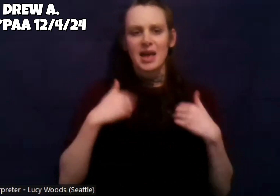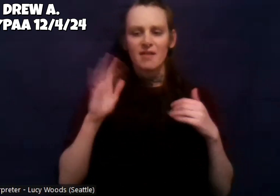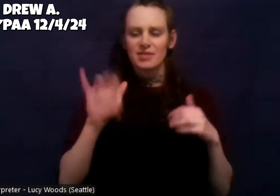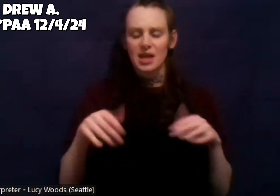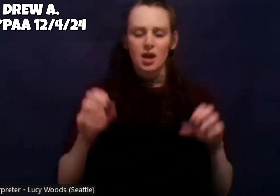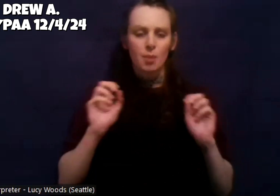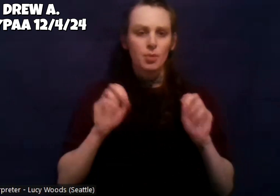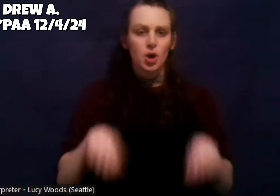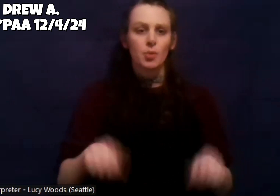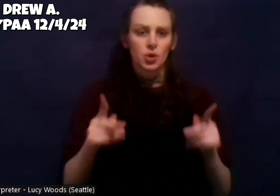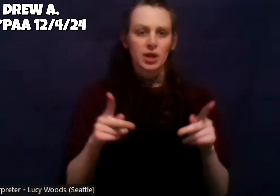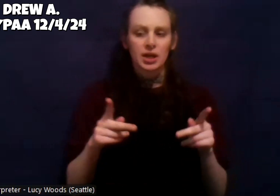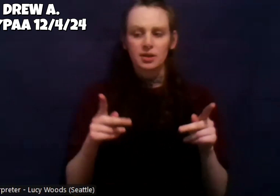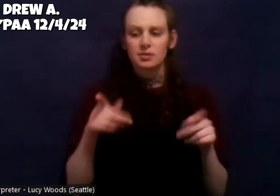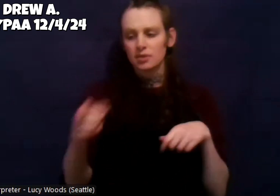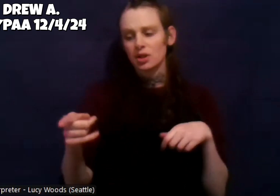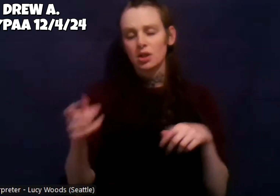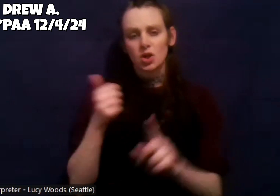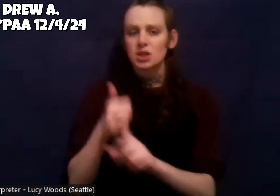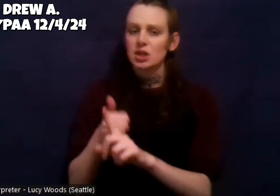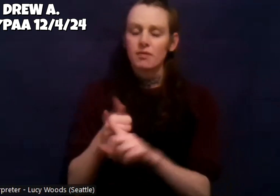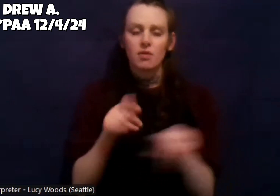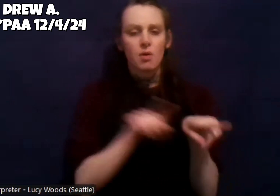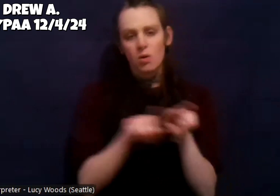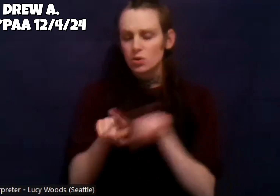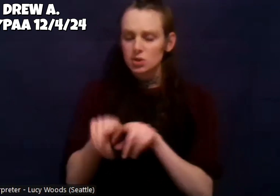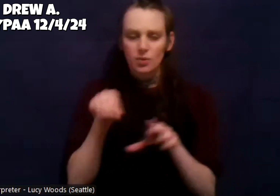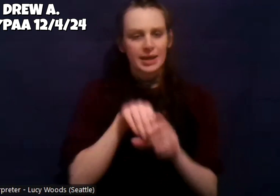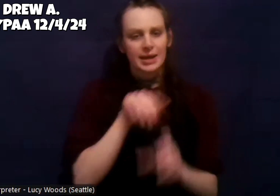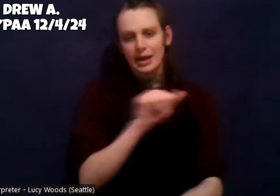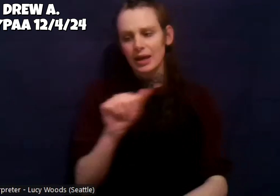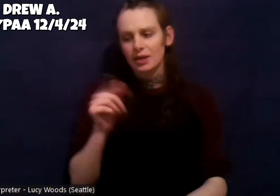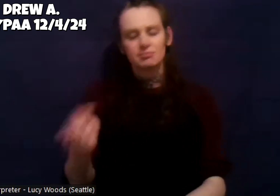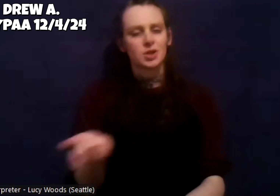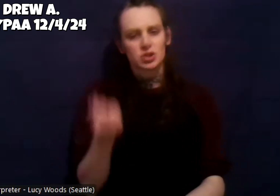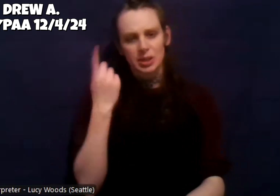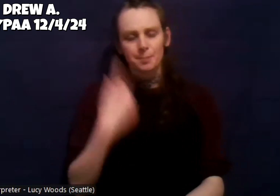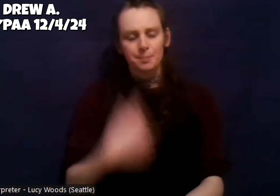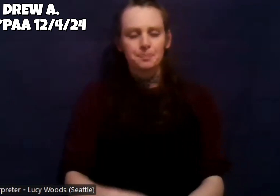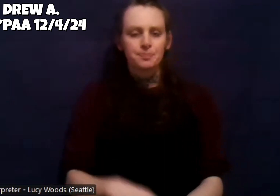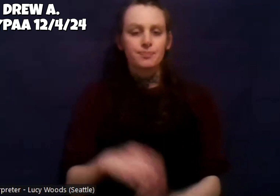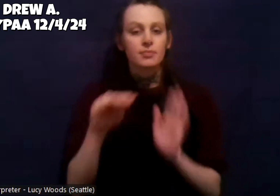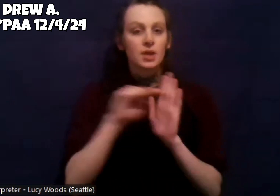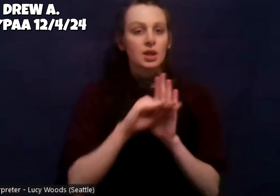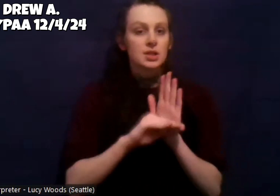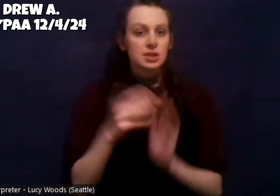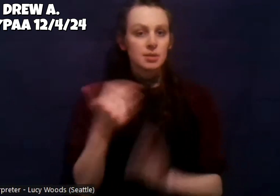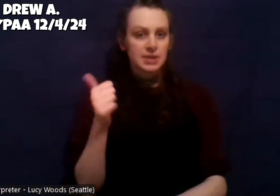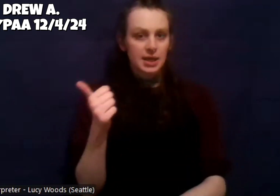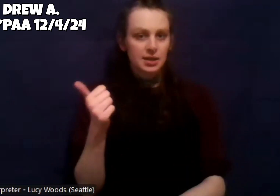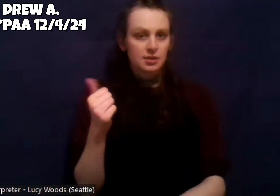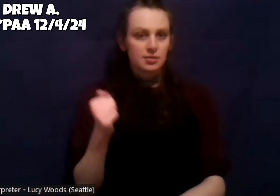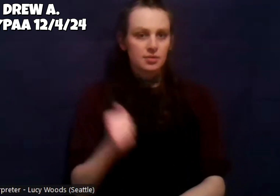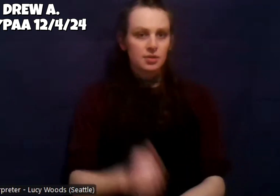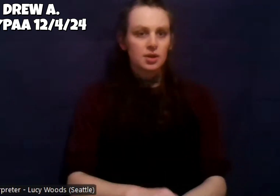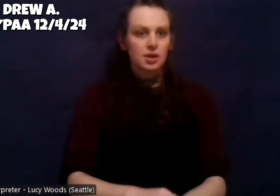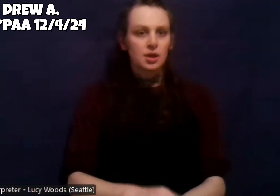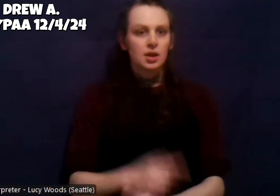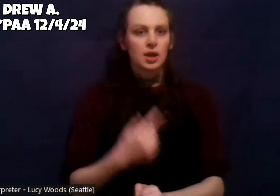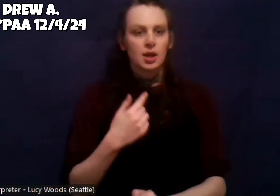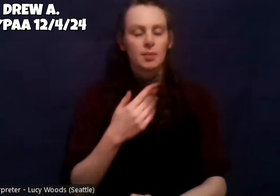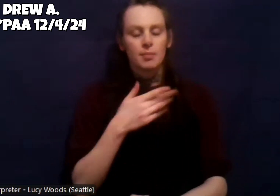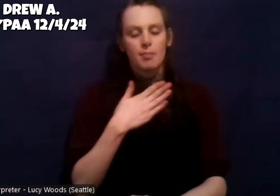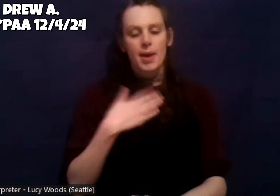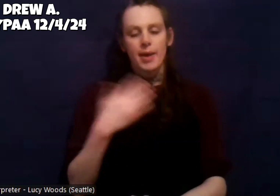also is in the program and understands. Step 10, I was holding on to a lot of 10 steps in my last sobriety. I